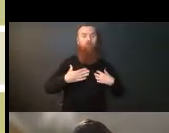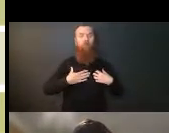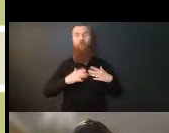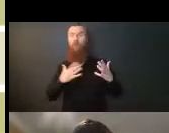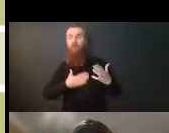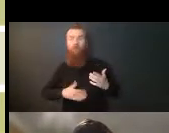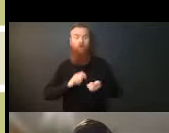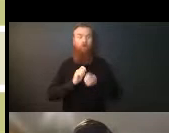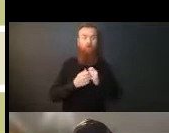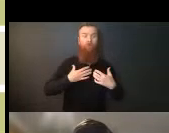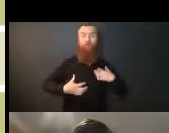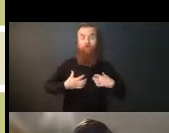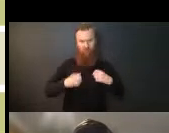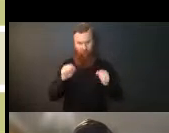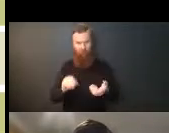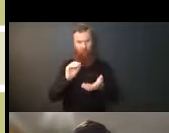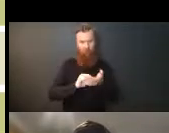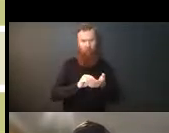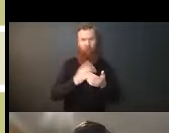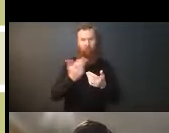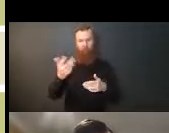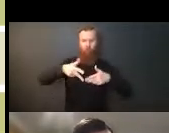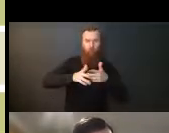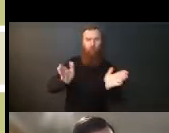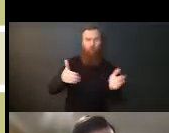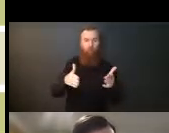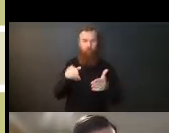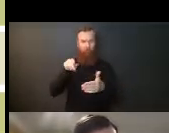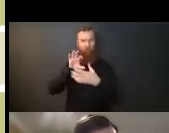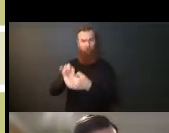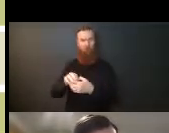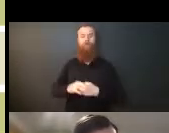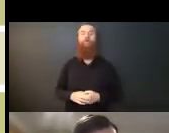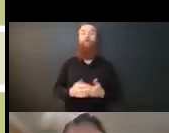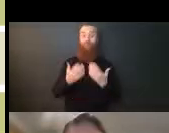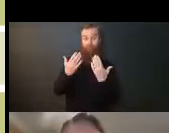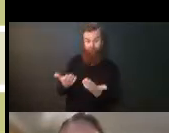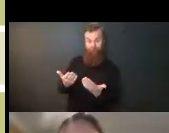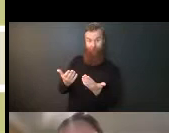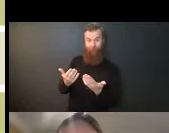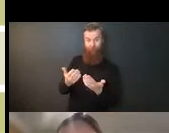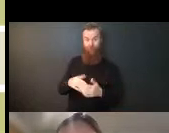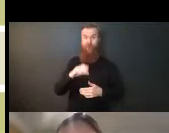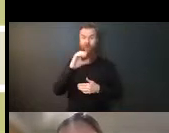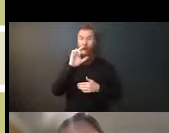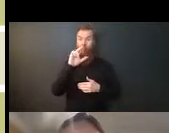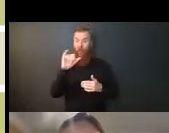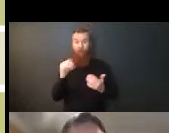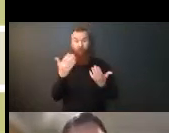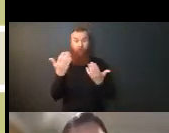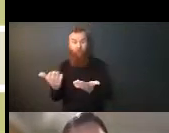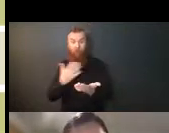and you can explain a bit more about how we will formally get people engaged in our co-creation.